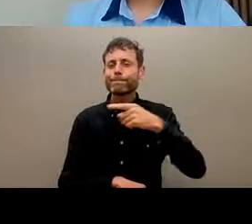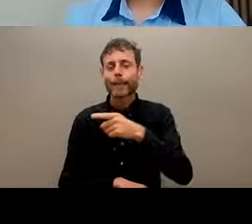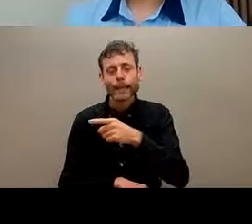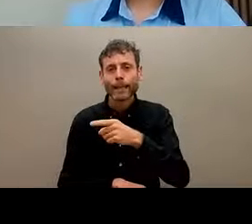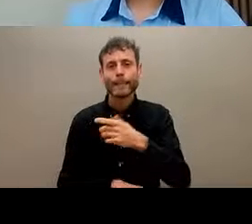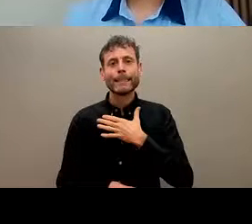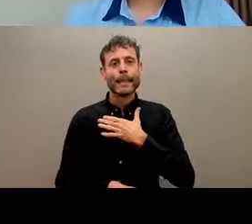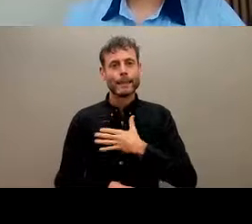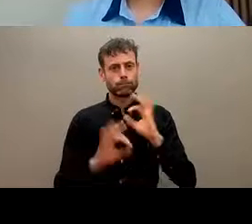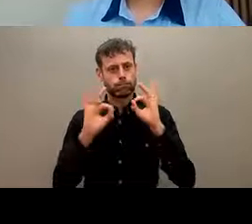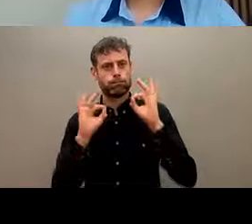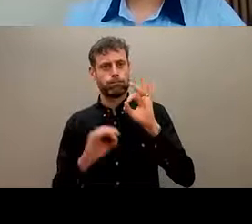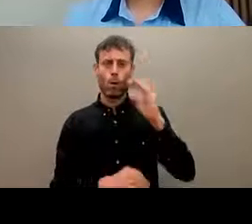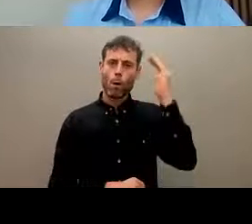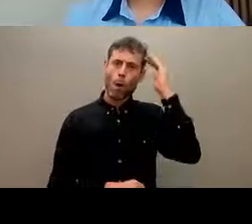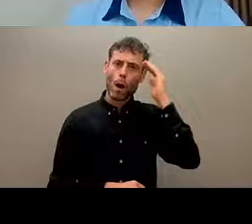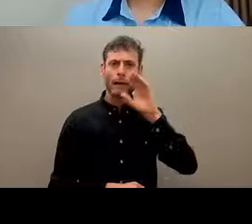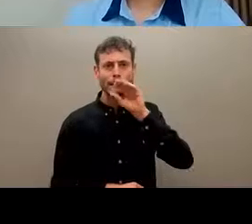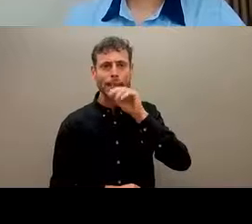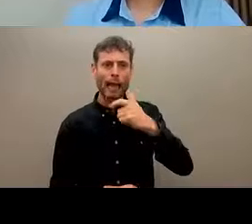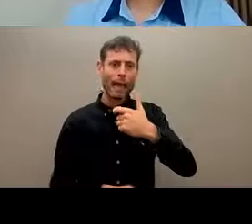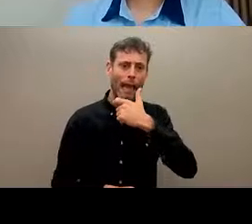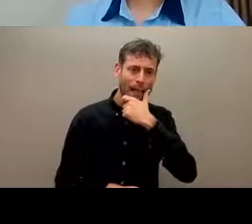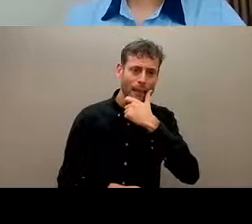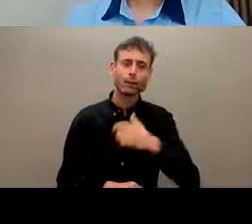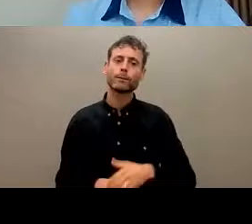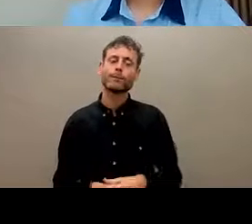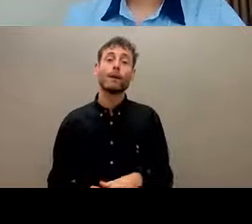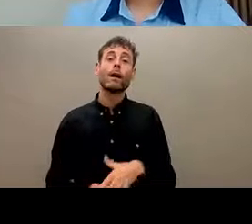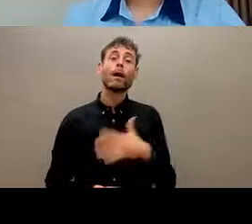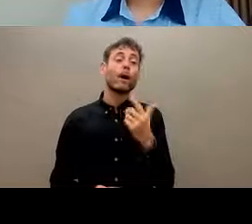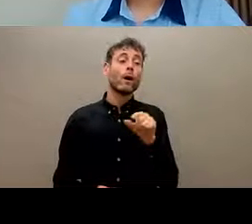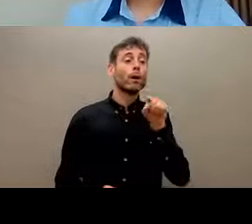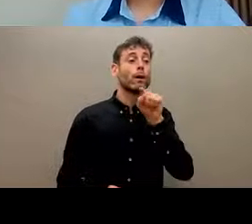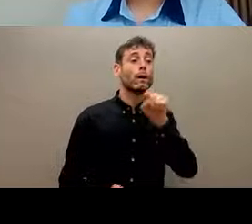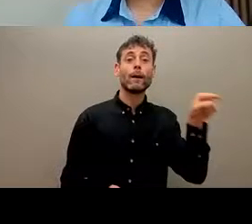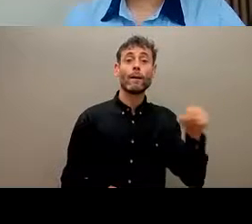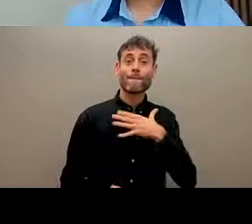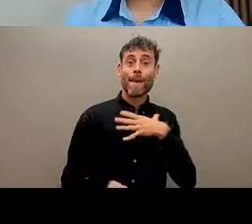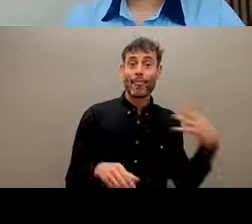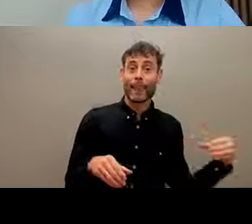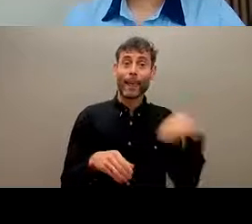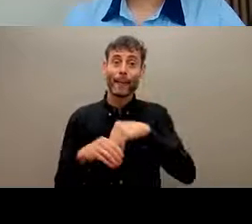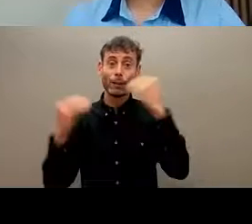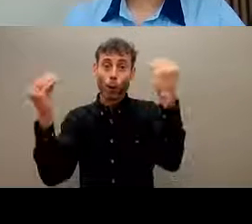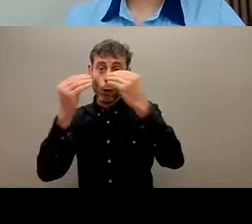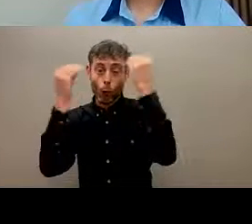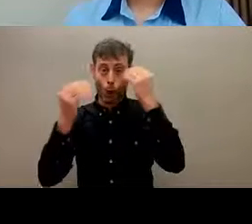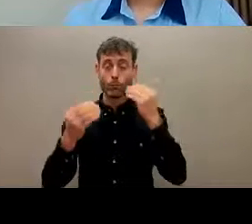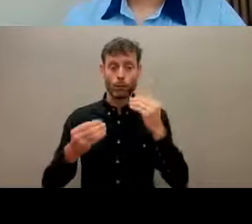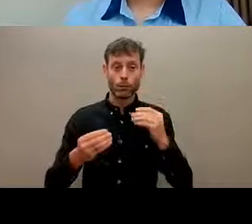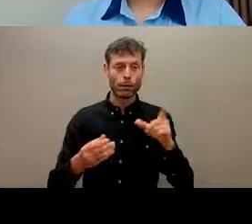like many students from poor families, but they do not have phones or computers to join this